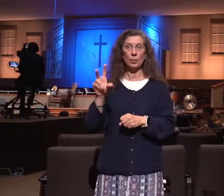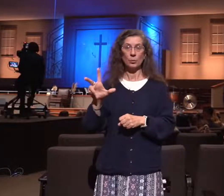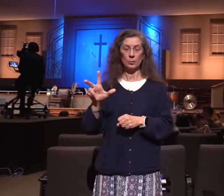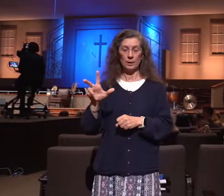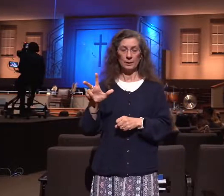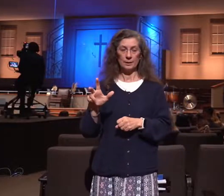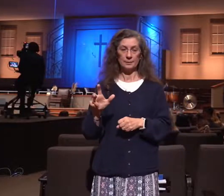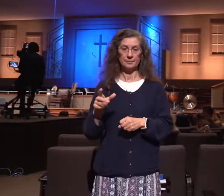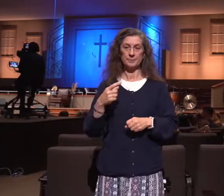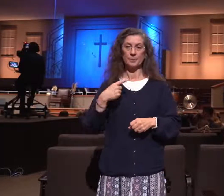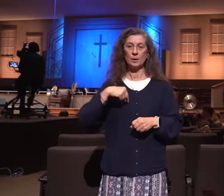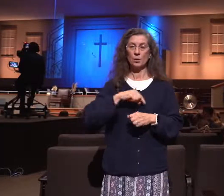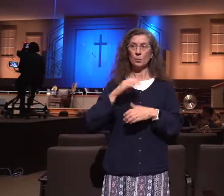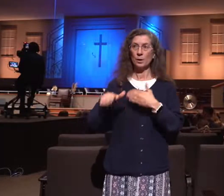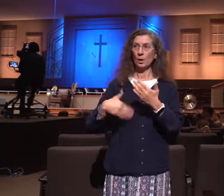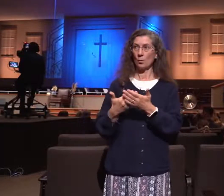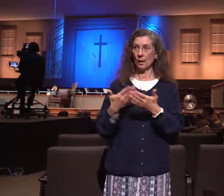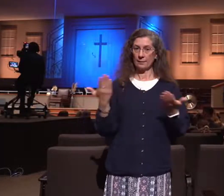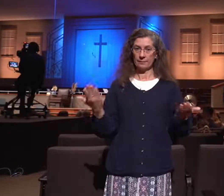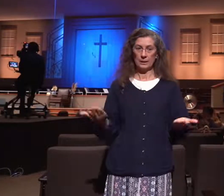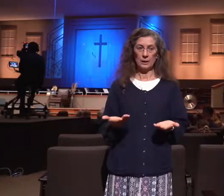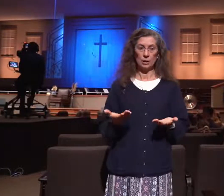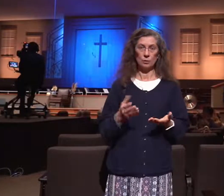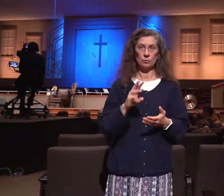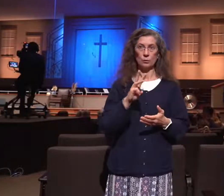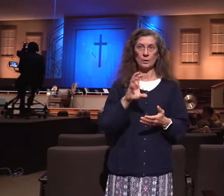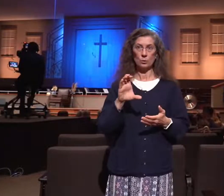2003, we came to West Coast Baptist College.